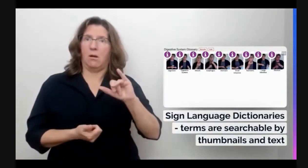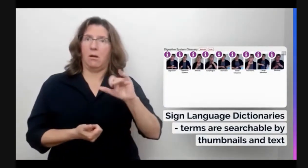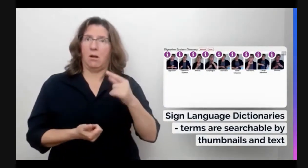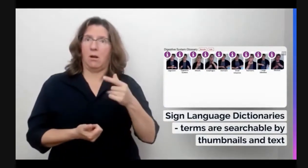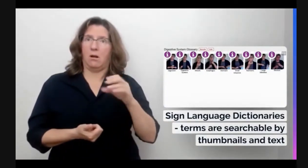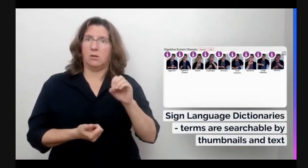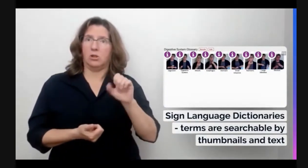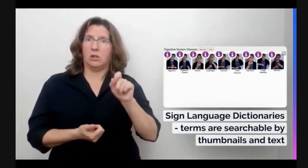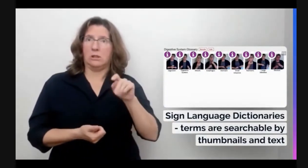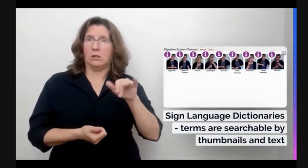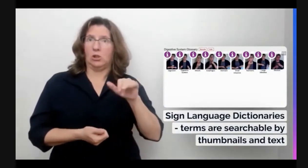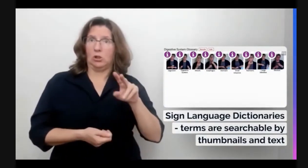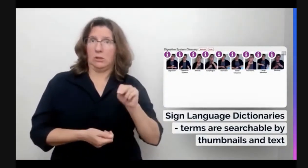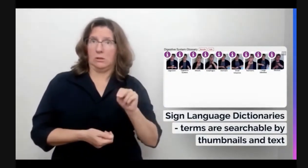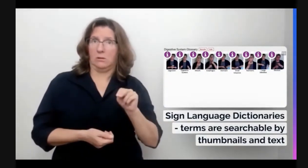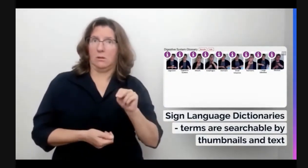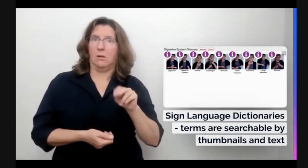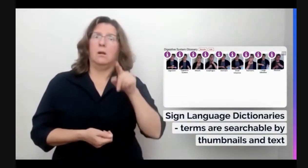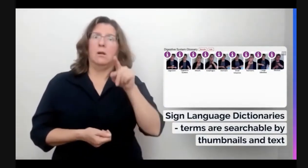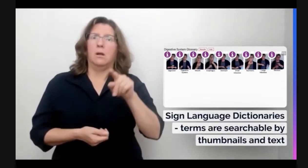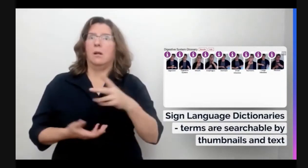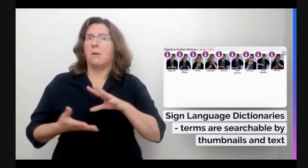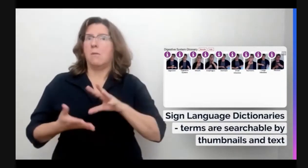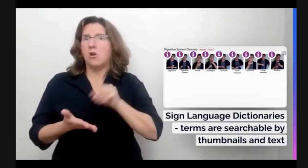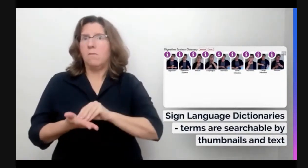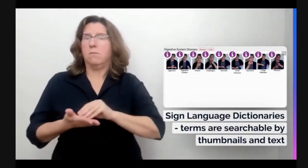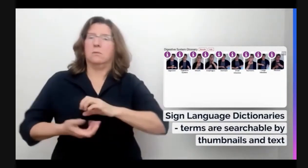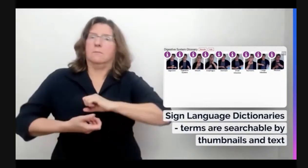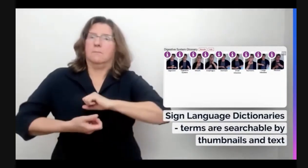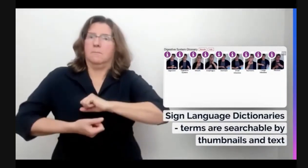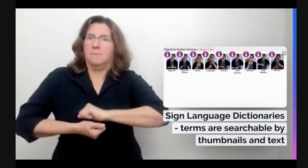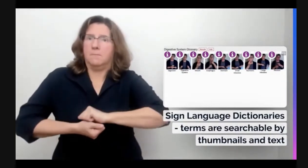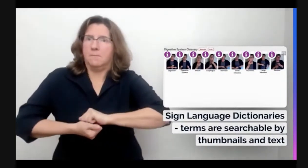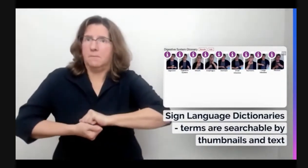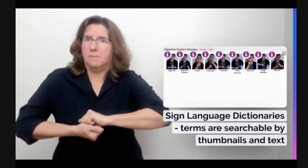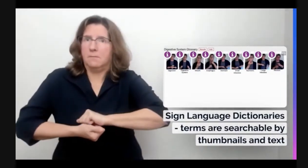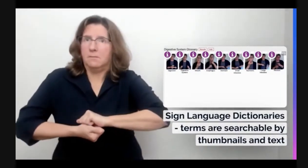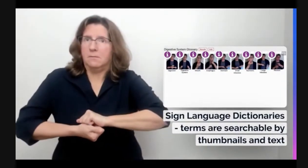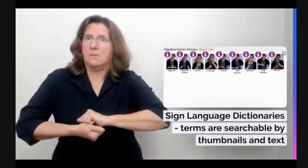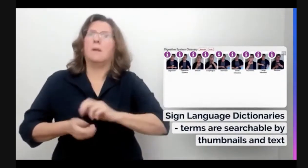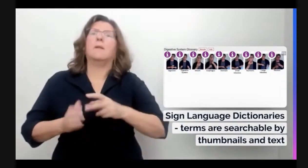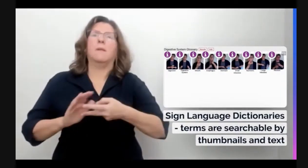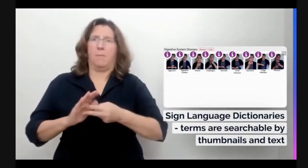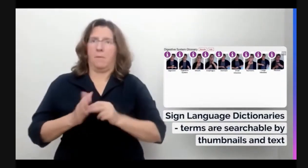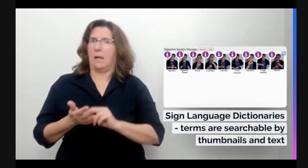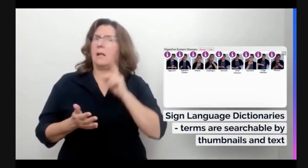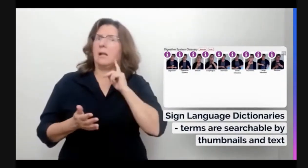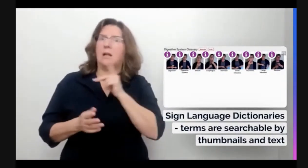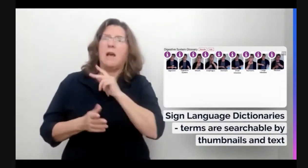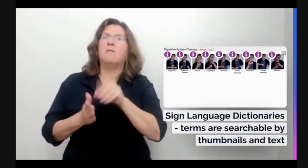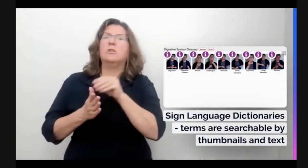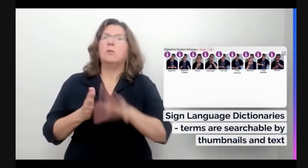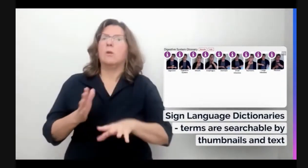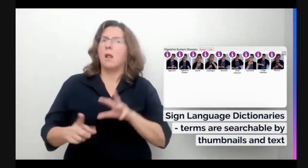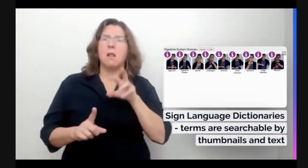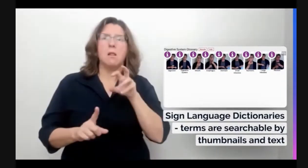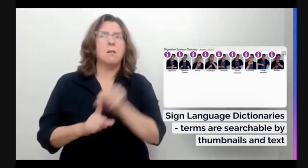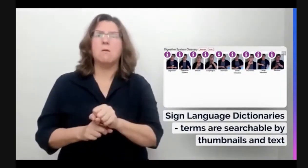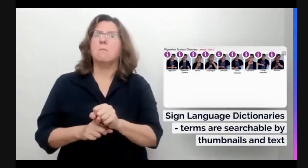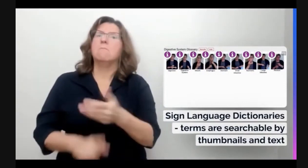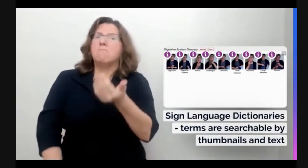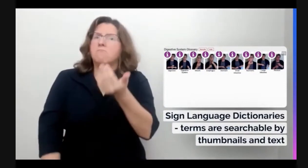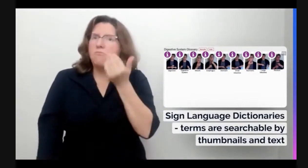of the body of the signer. You see the English word digestion. You cannot see the movement that goes with the sign, but